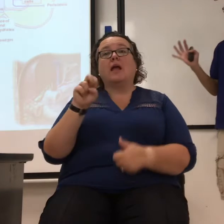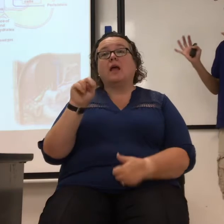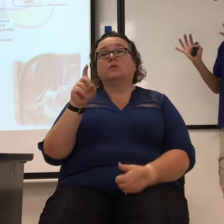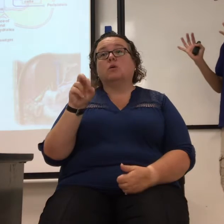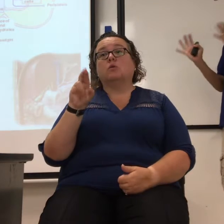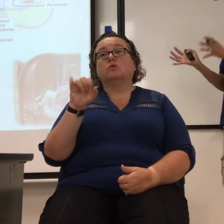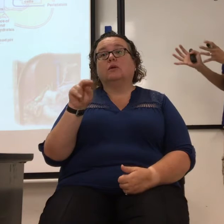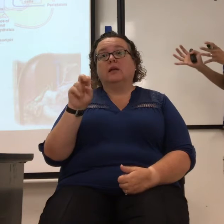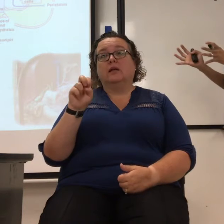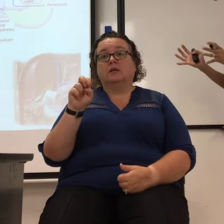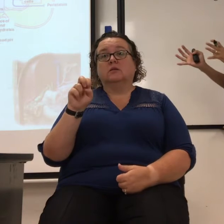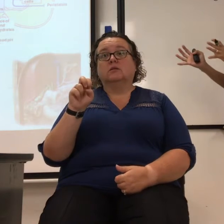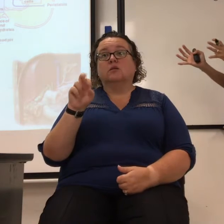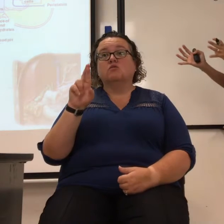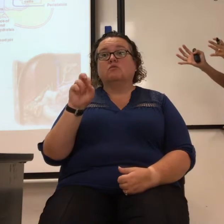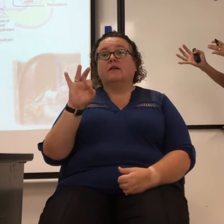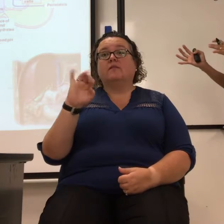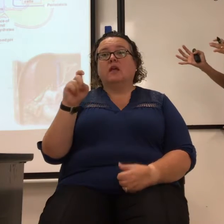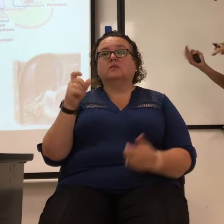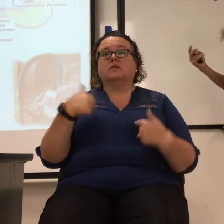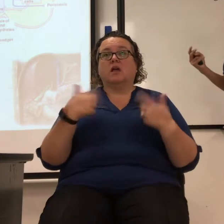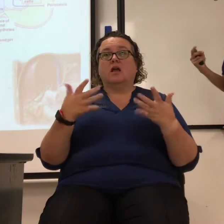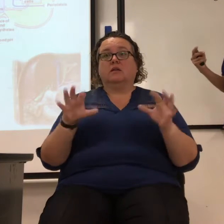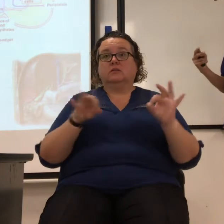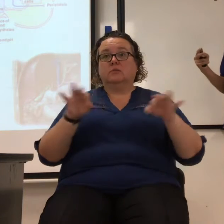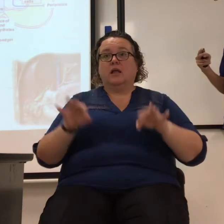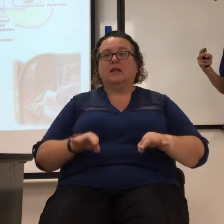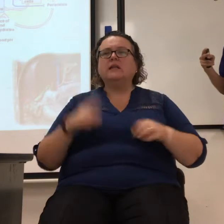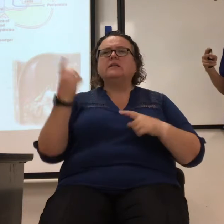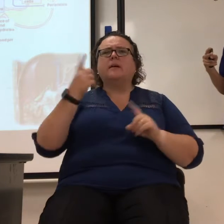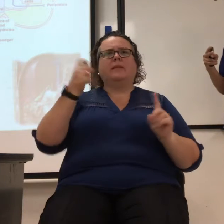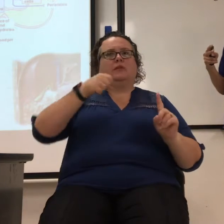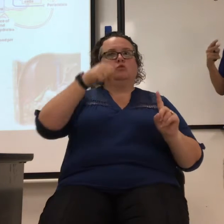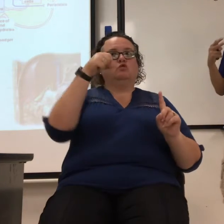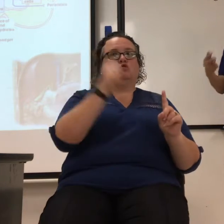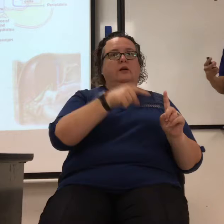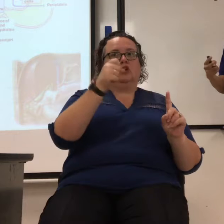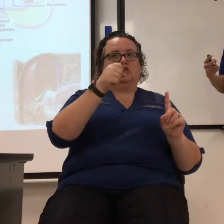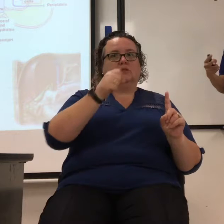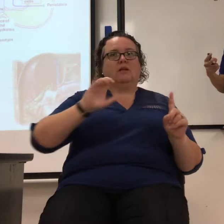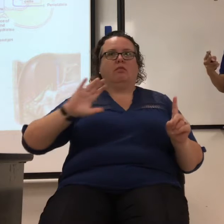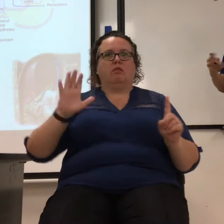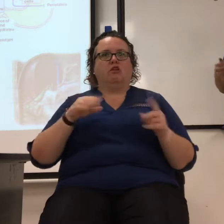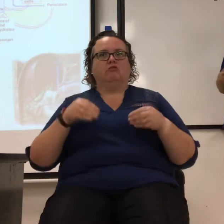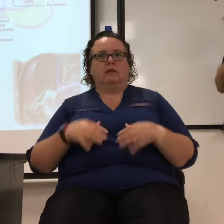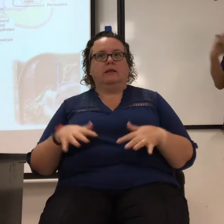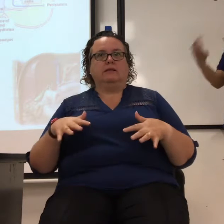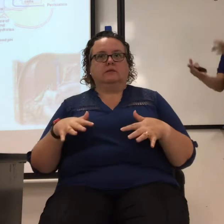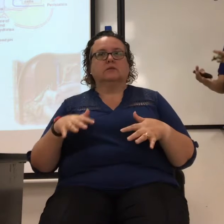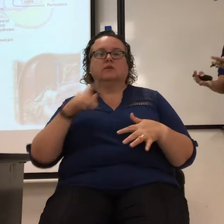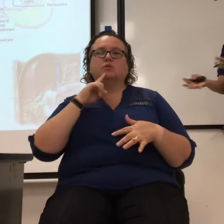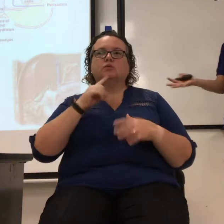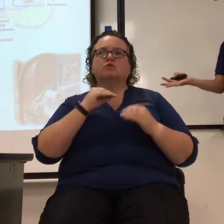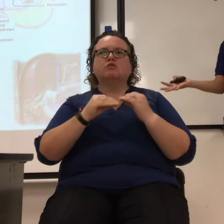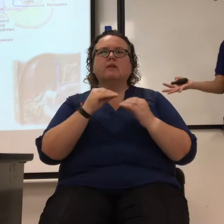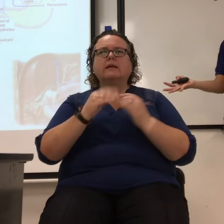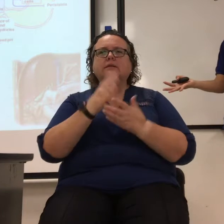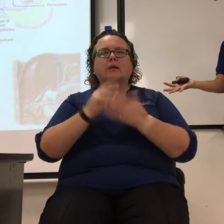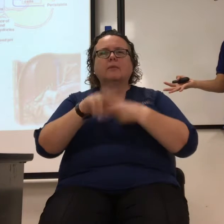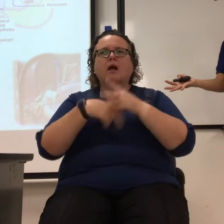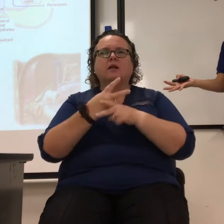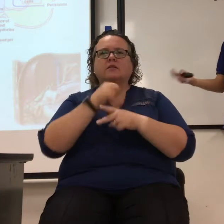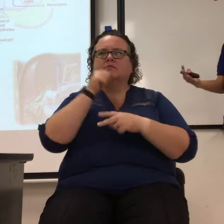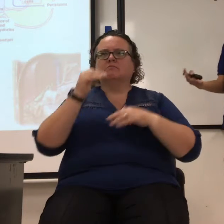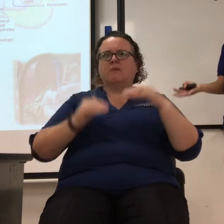what I had explained was something triggers their release to correct some imbalance or